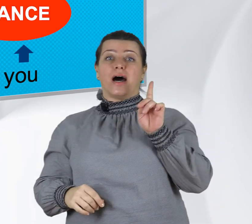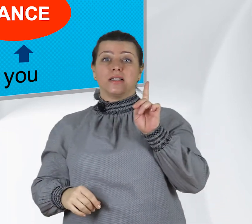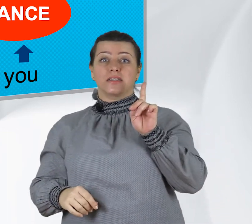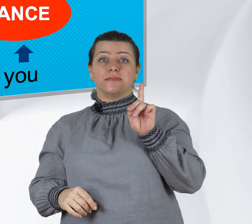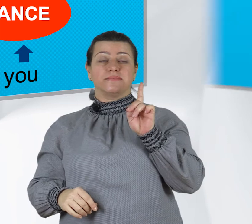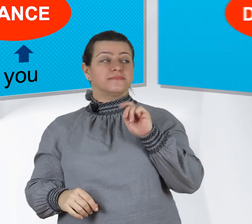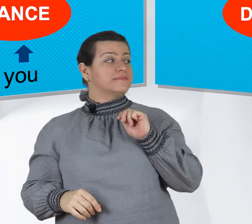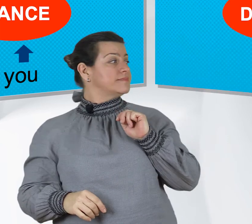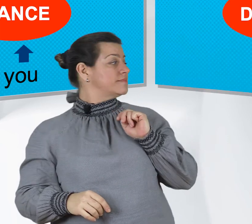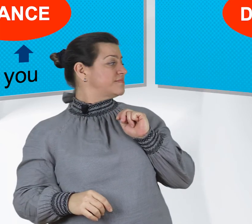but